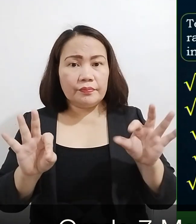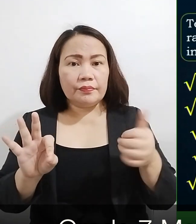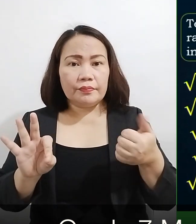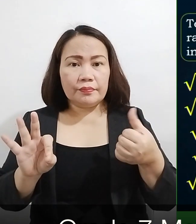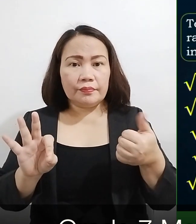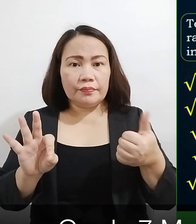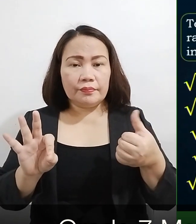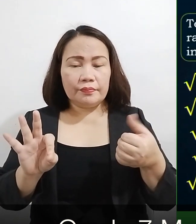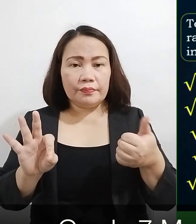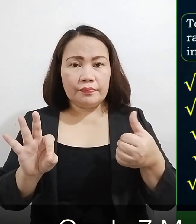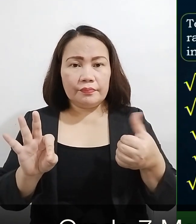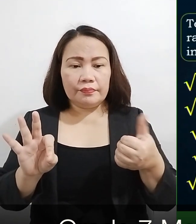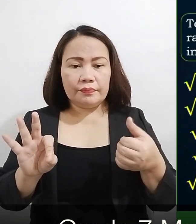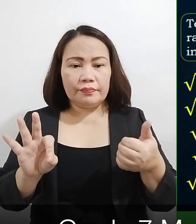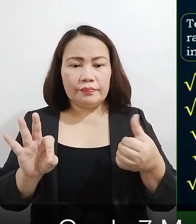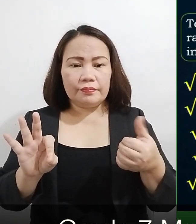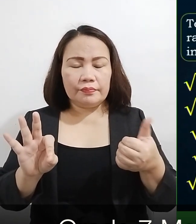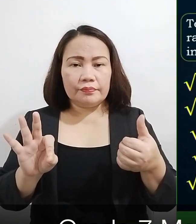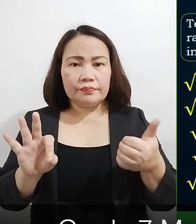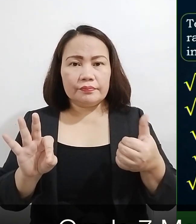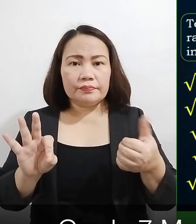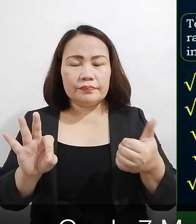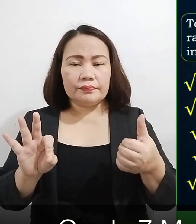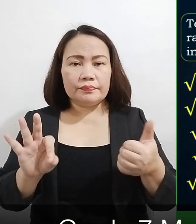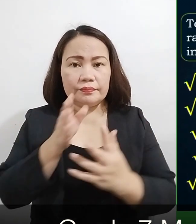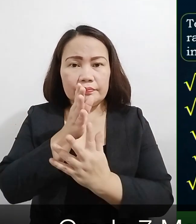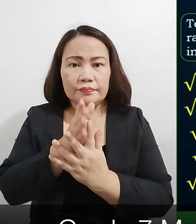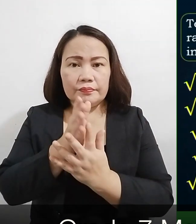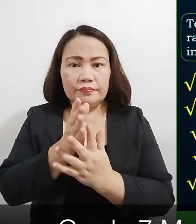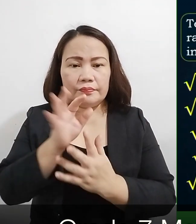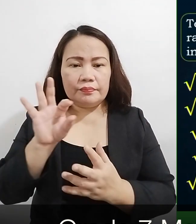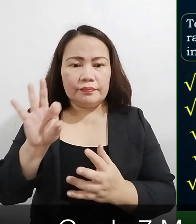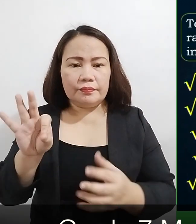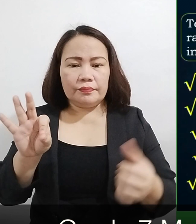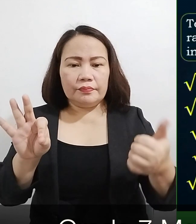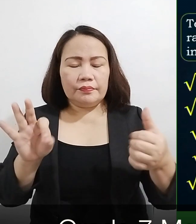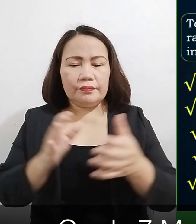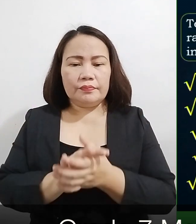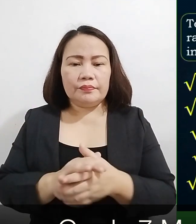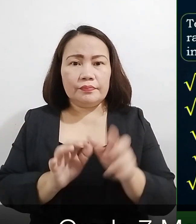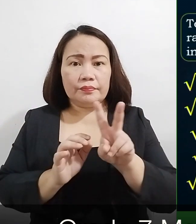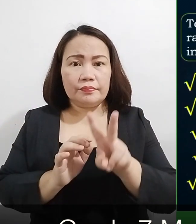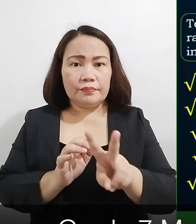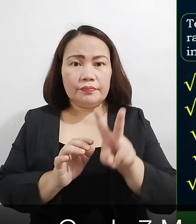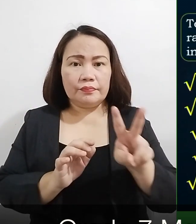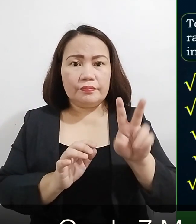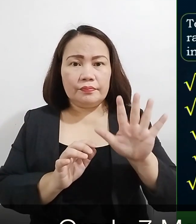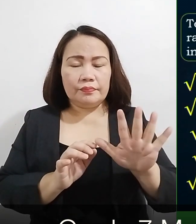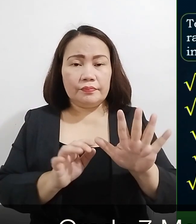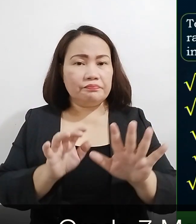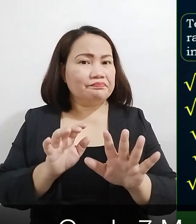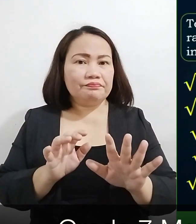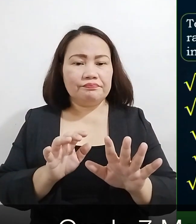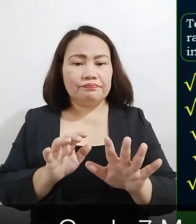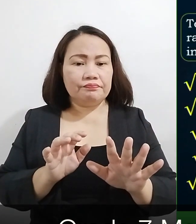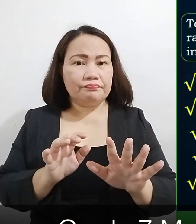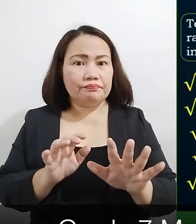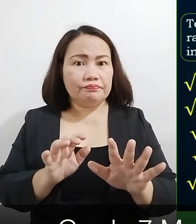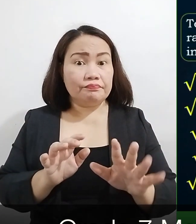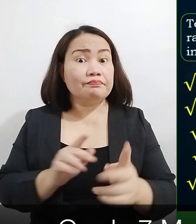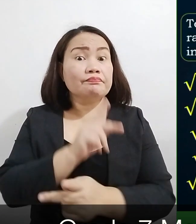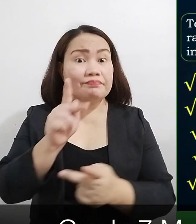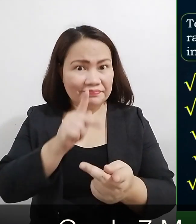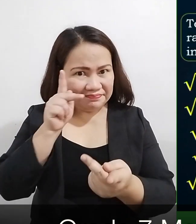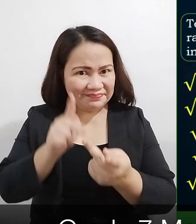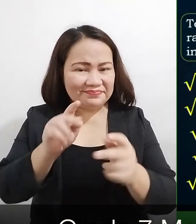of 81 is 9. Square root of 100 is 10. So, yan, 9 and 10. Next,